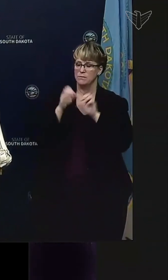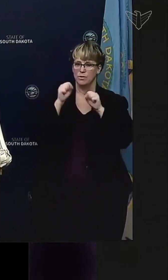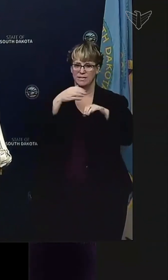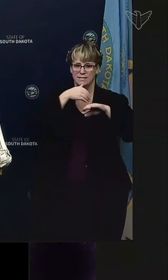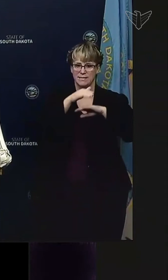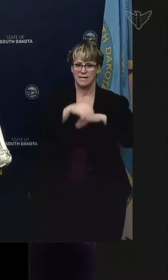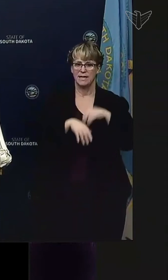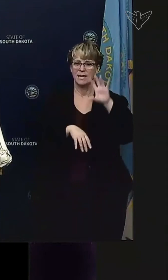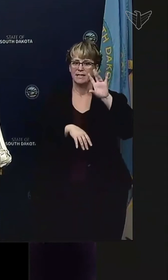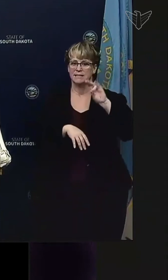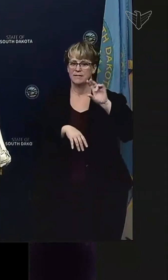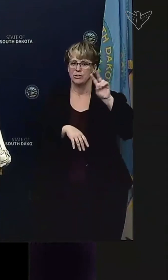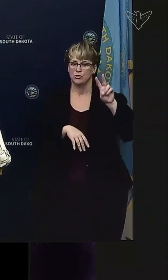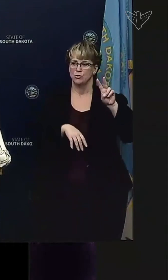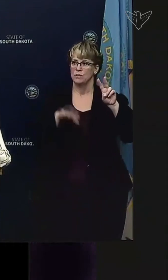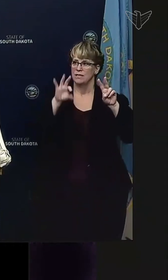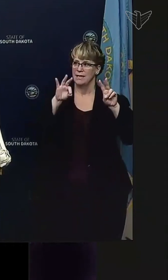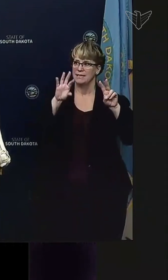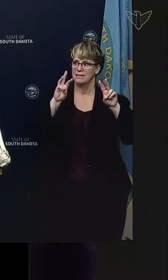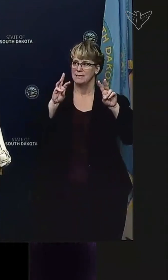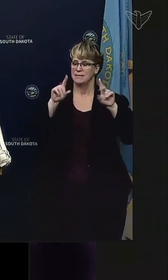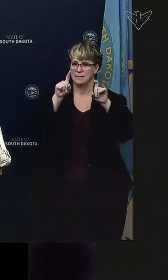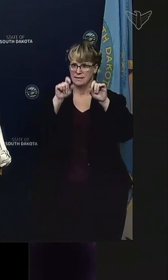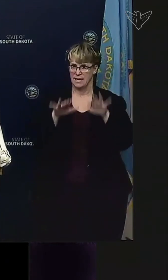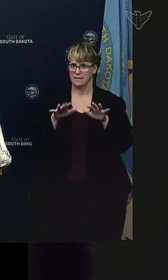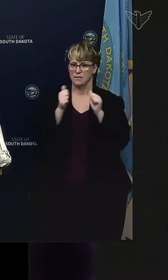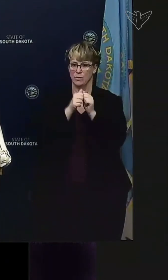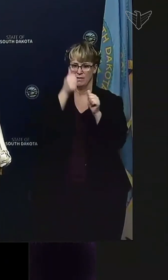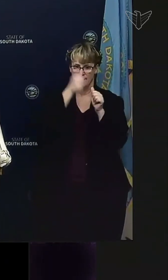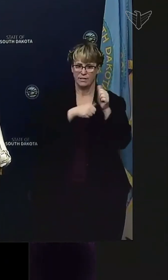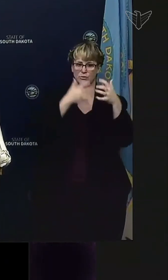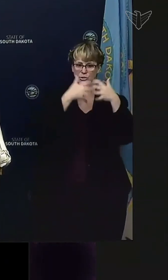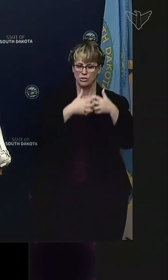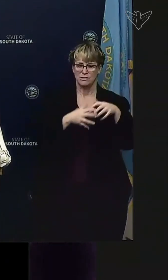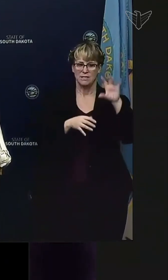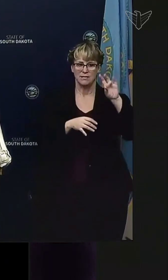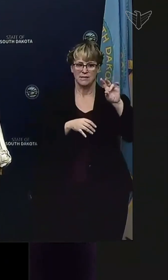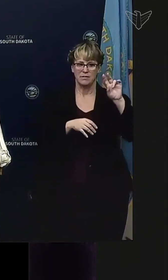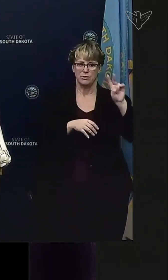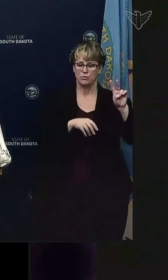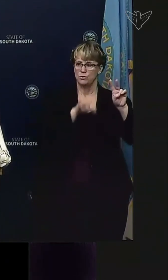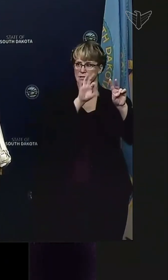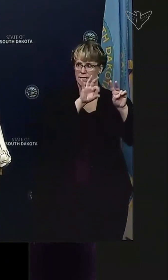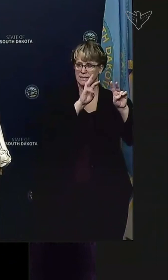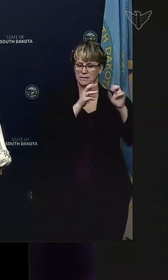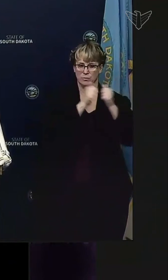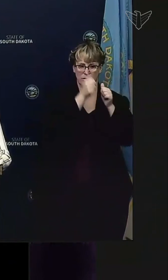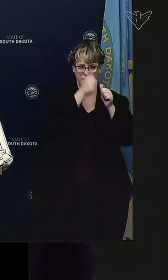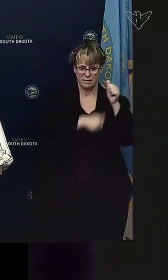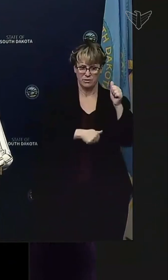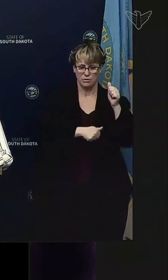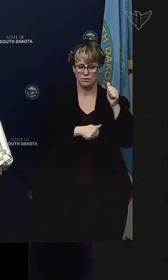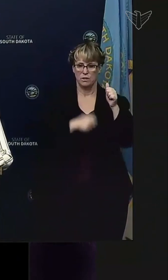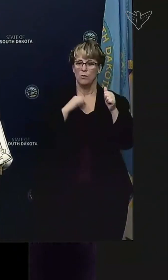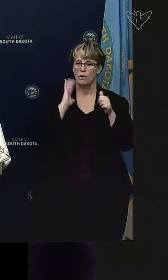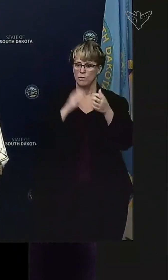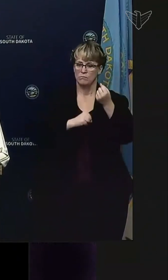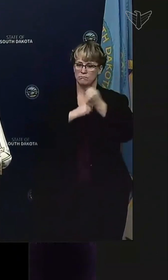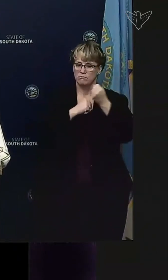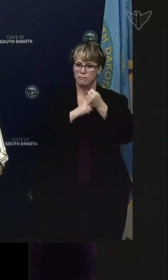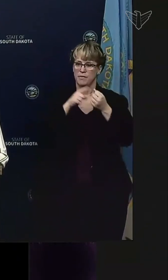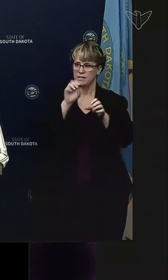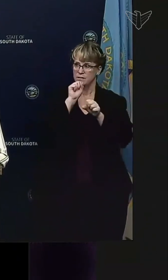deploy between 72 and 96 tests with each of the machines. We'll continue to support the efforts of